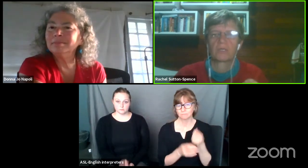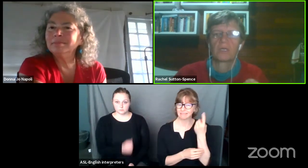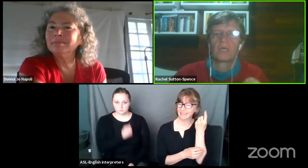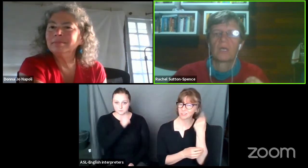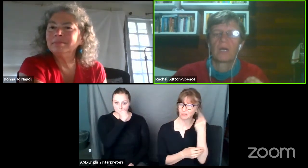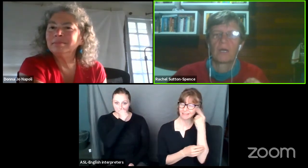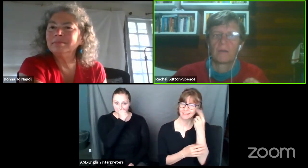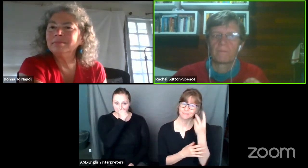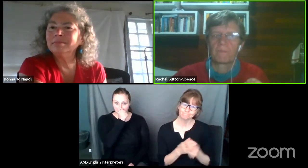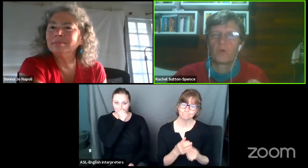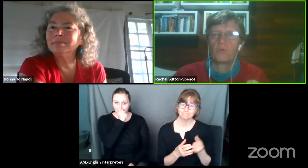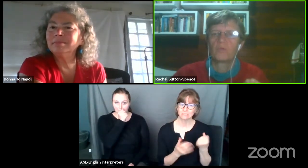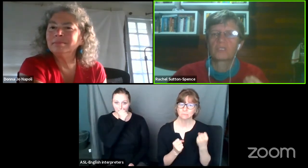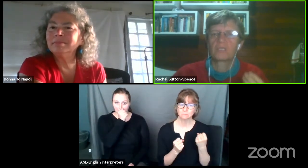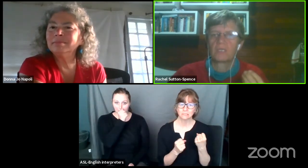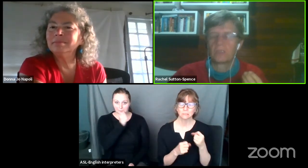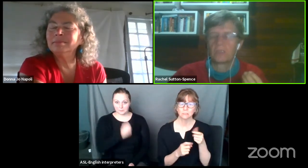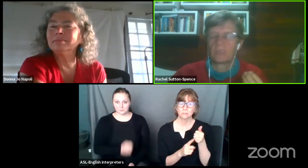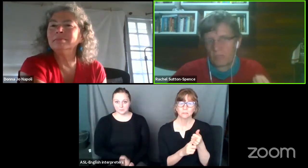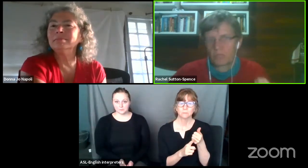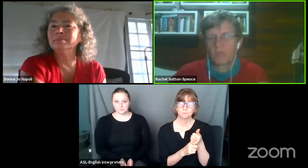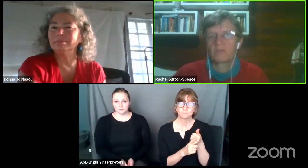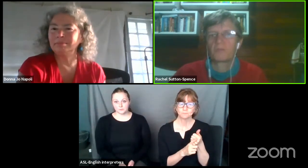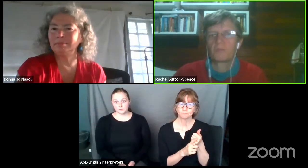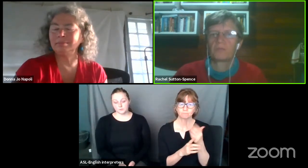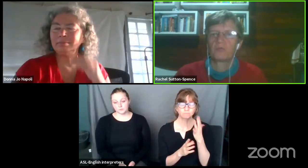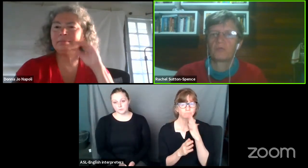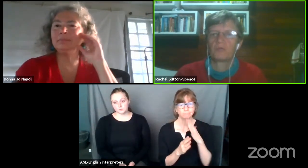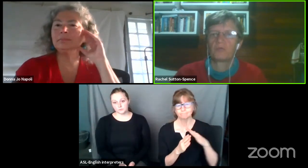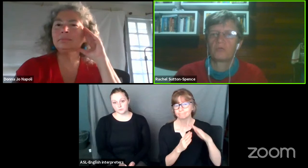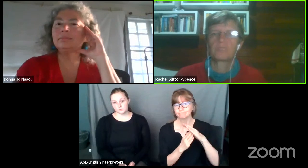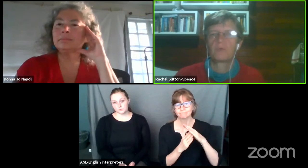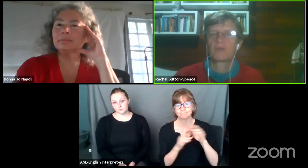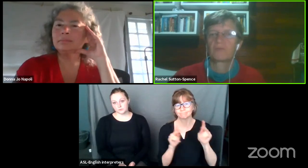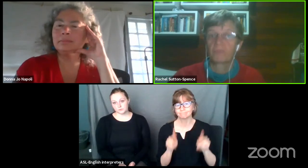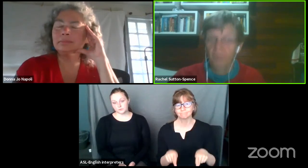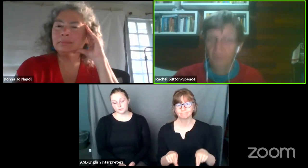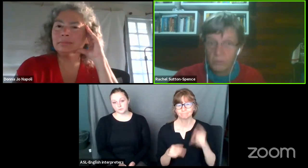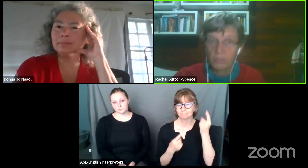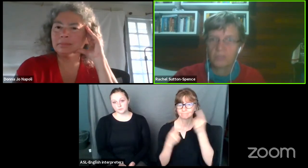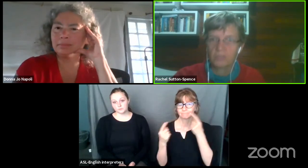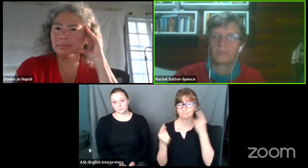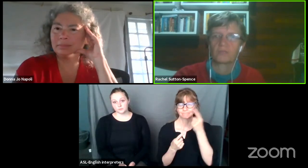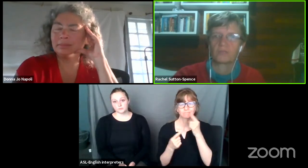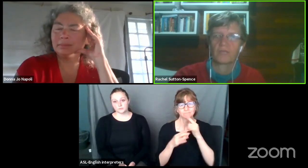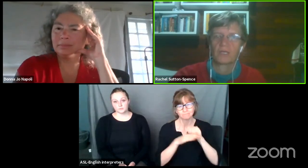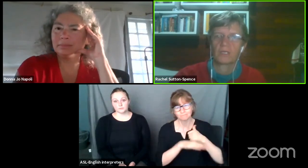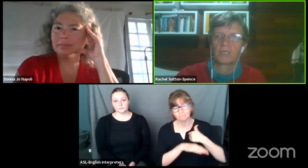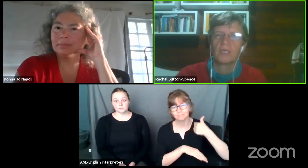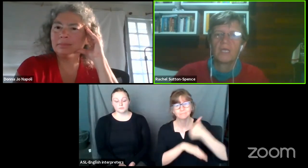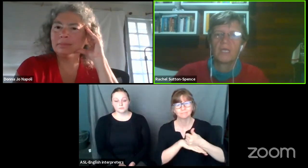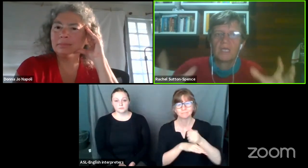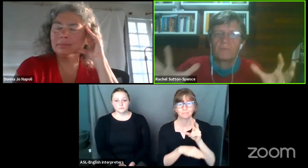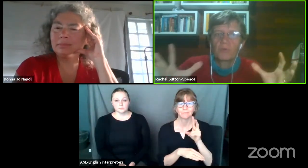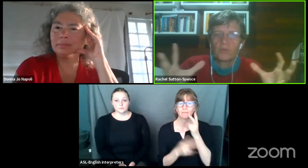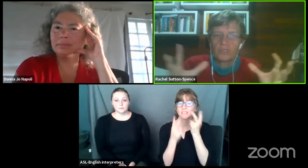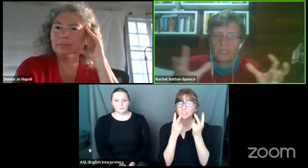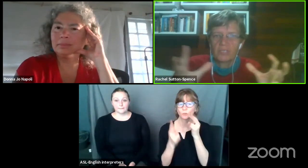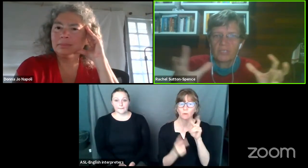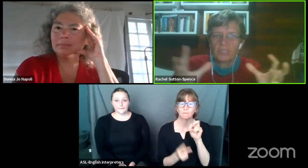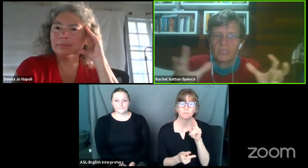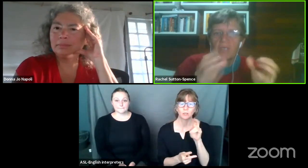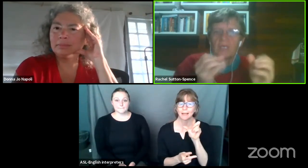think, who is one of the people who is considered to be one of the founders of visual vernacular. He